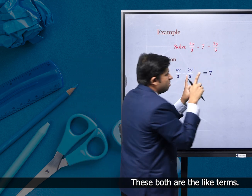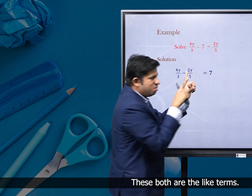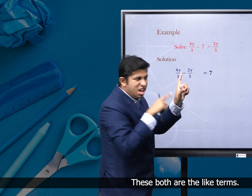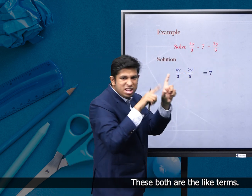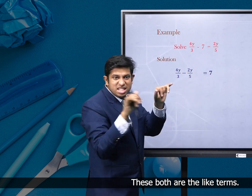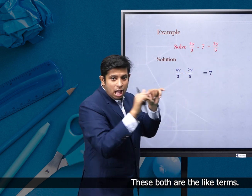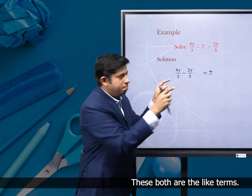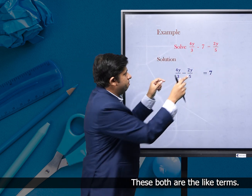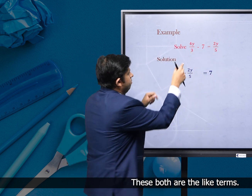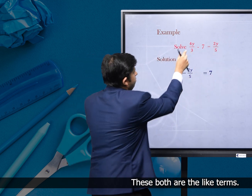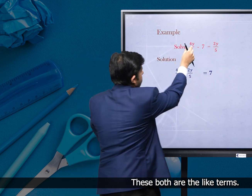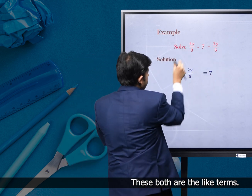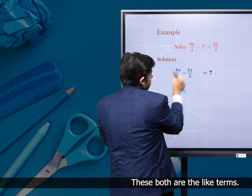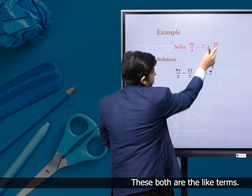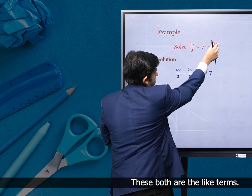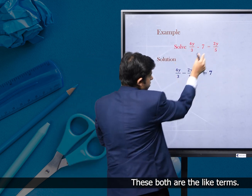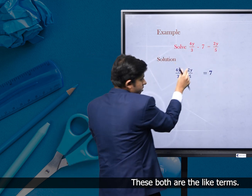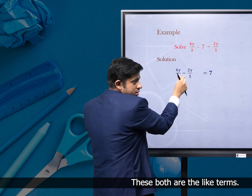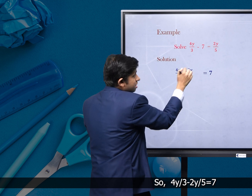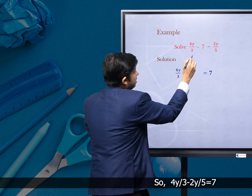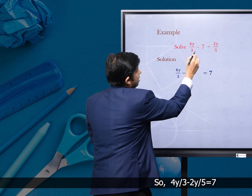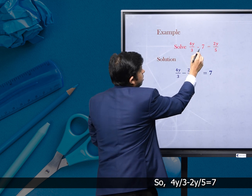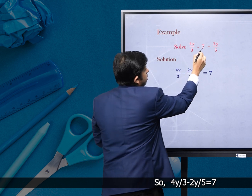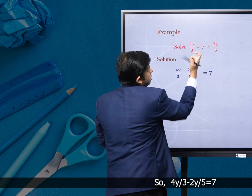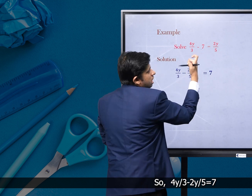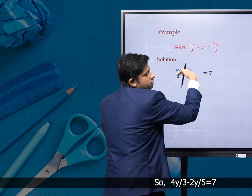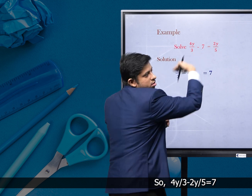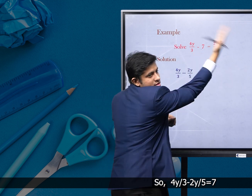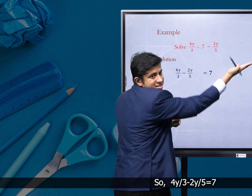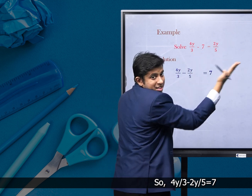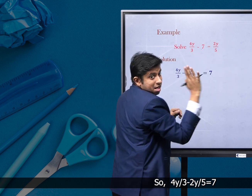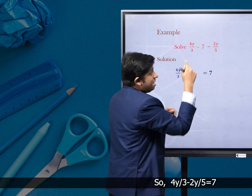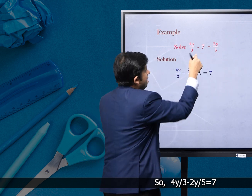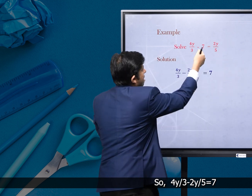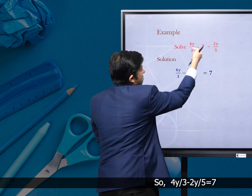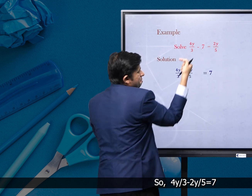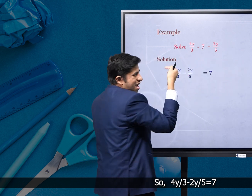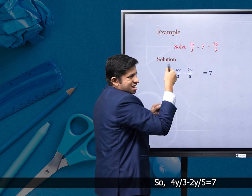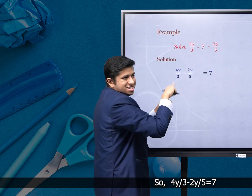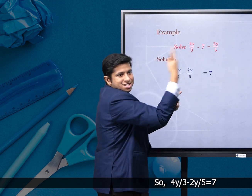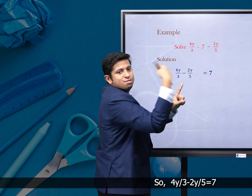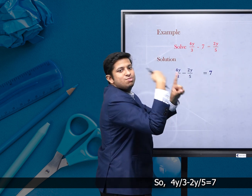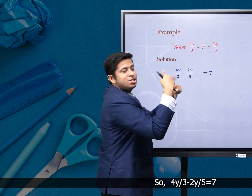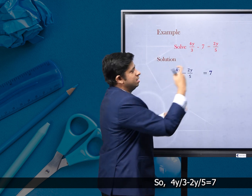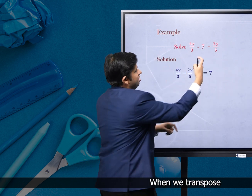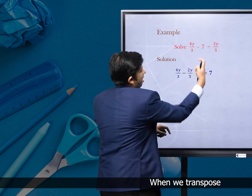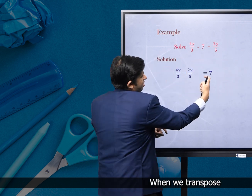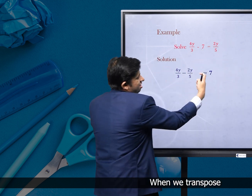These both are the like terms. So 4y by 3 minus 2y by 5 is equals to 7, where we